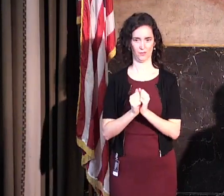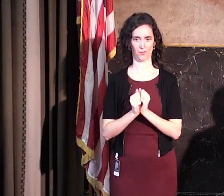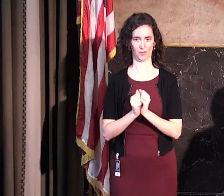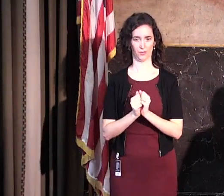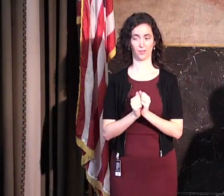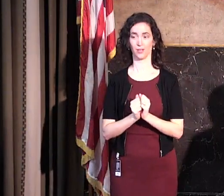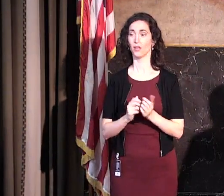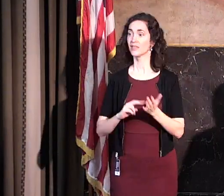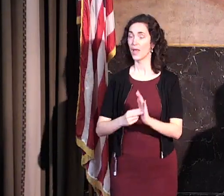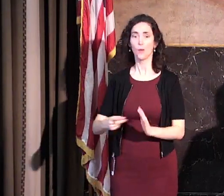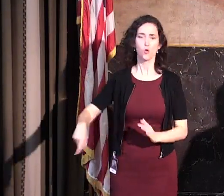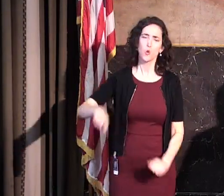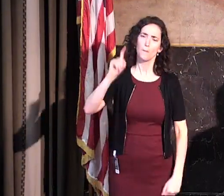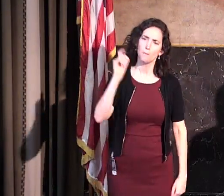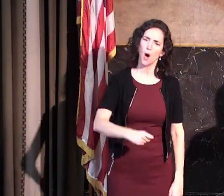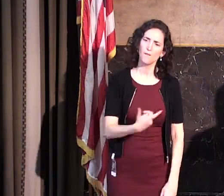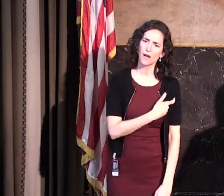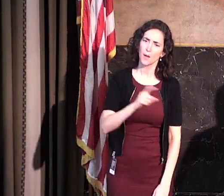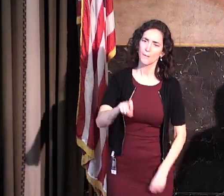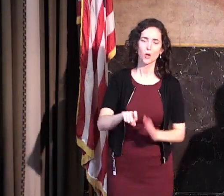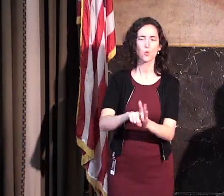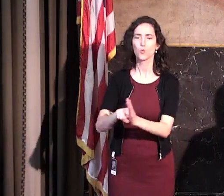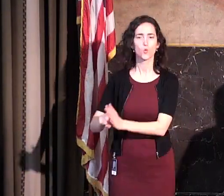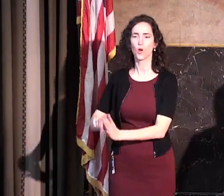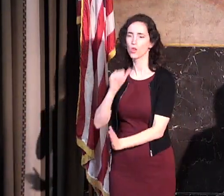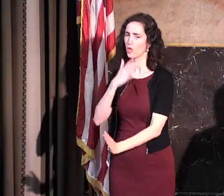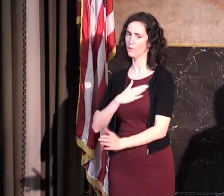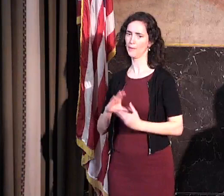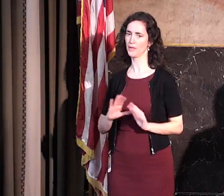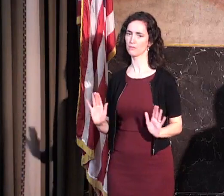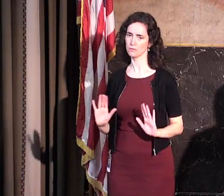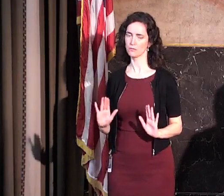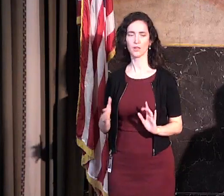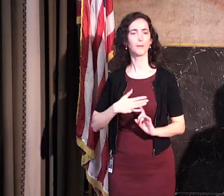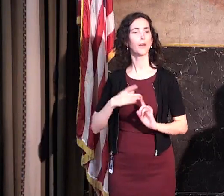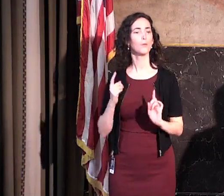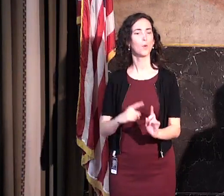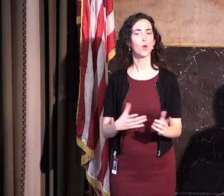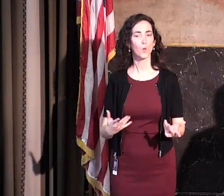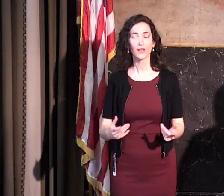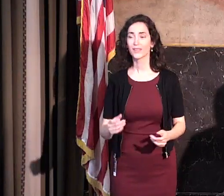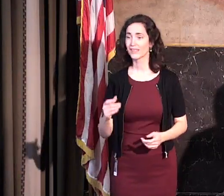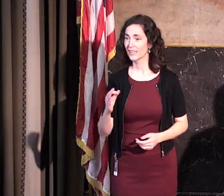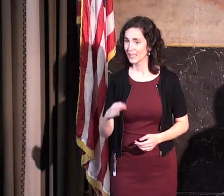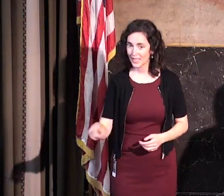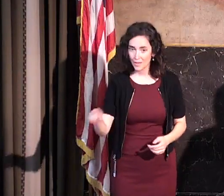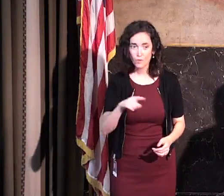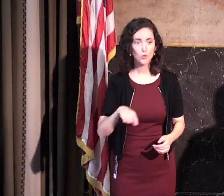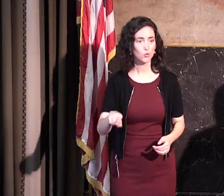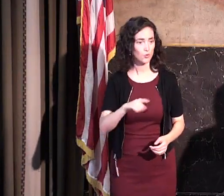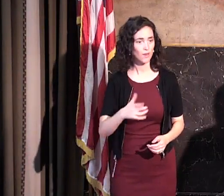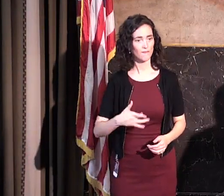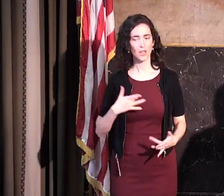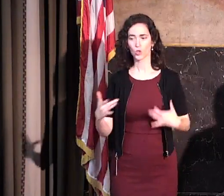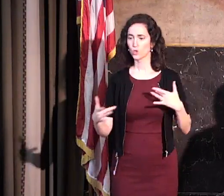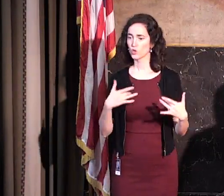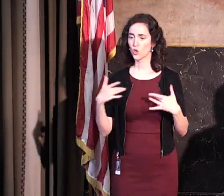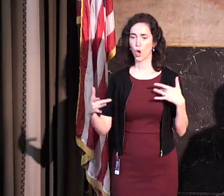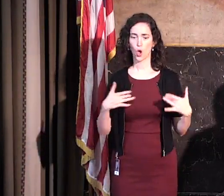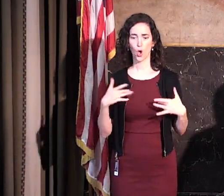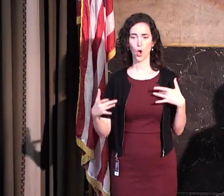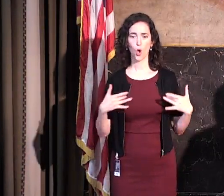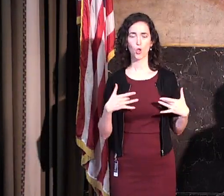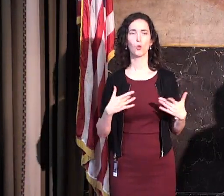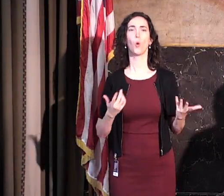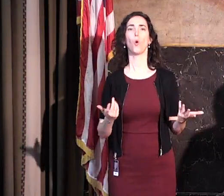you, you have to take the vaccination. I'm standing here telling you that if you do have concerns, don't just make the